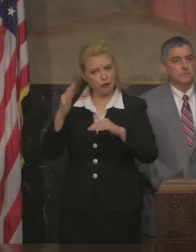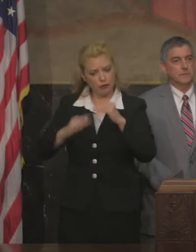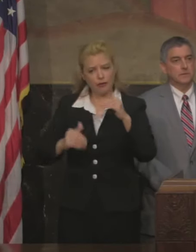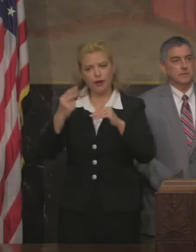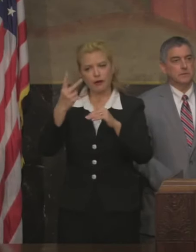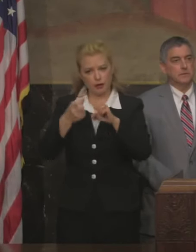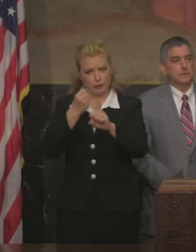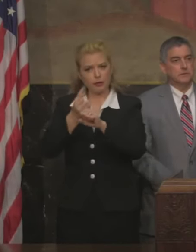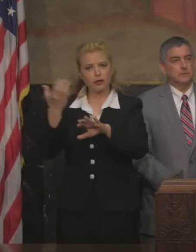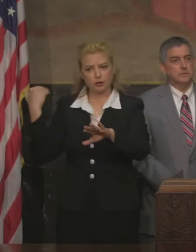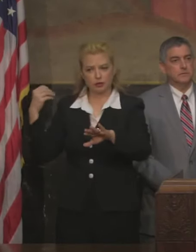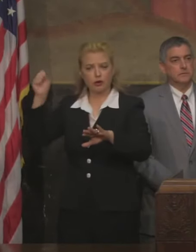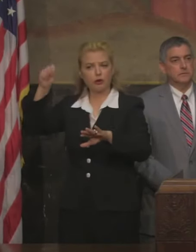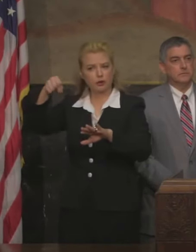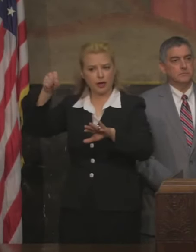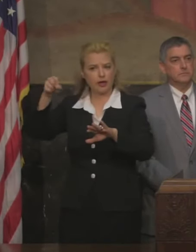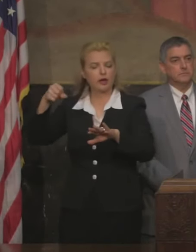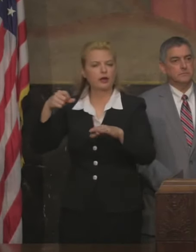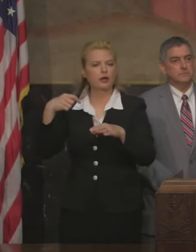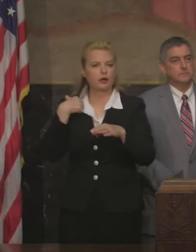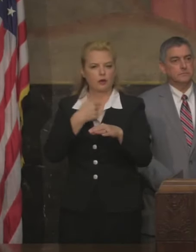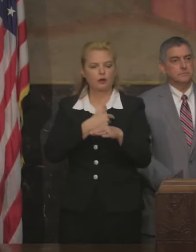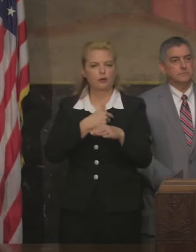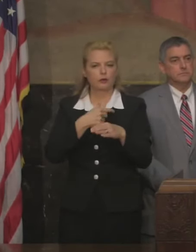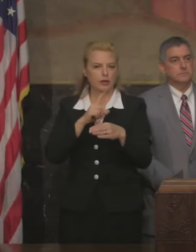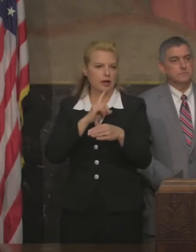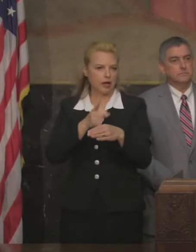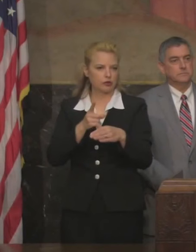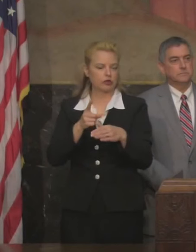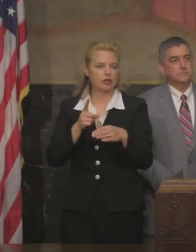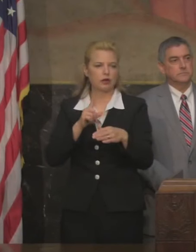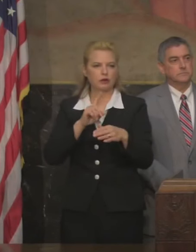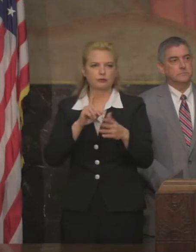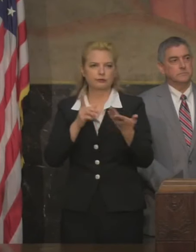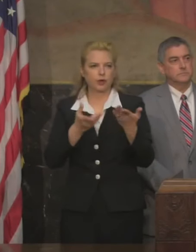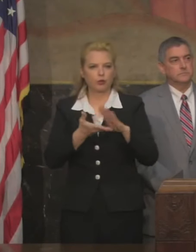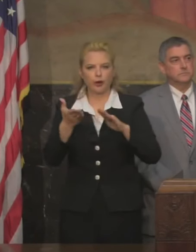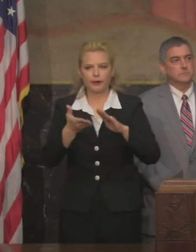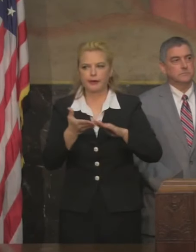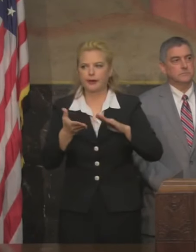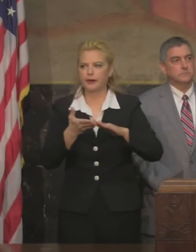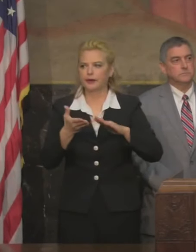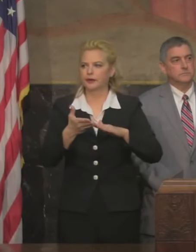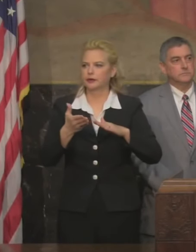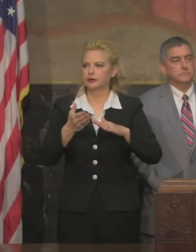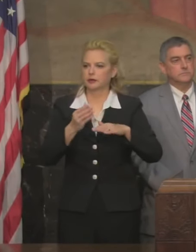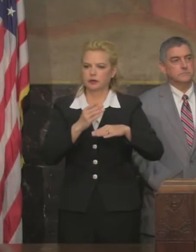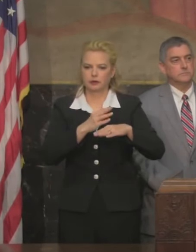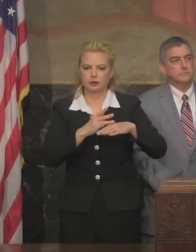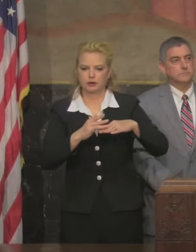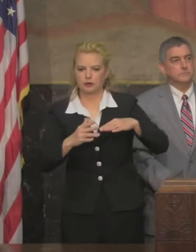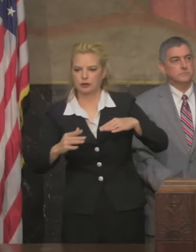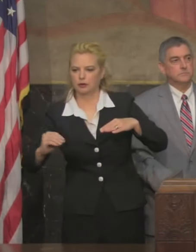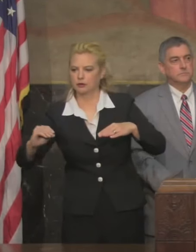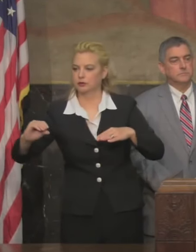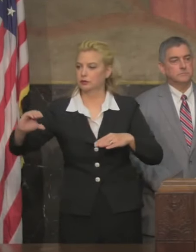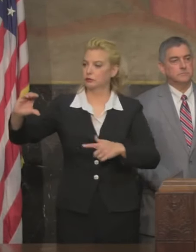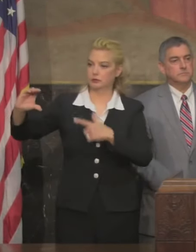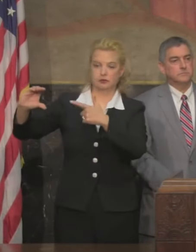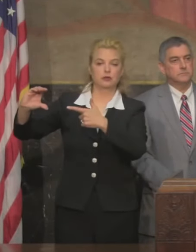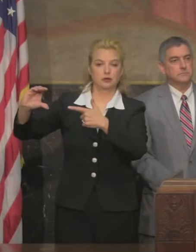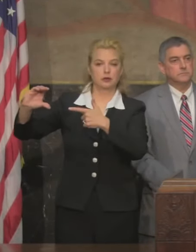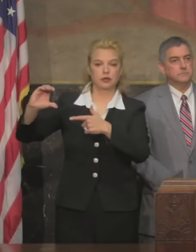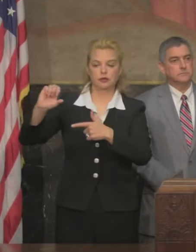of years ago, where we actually are running surpluses and have